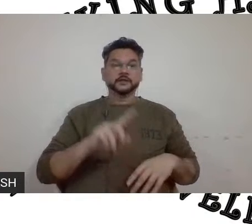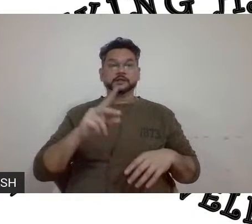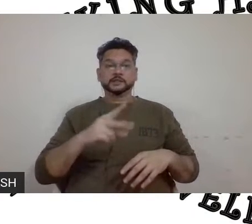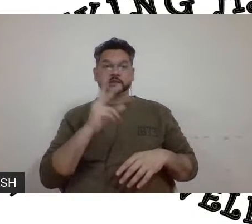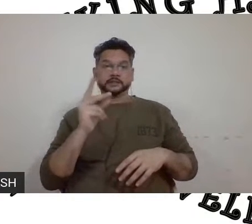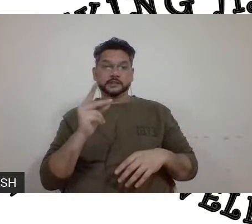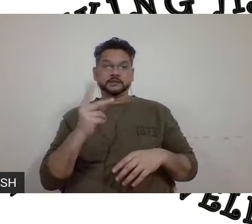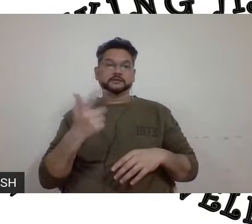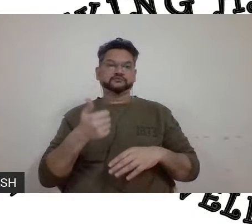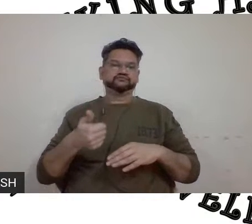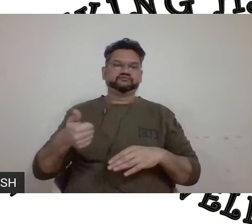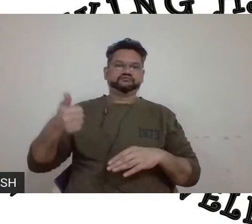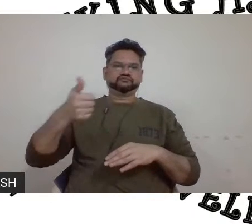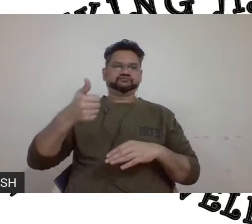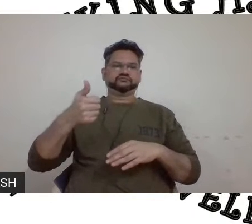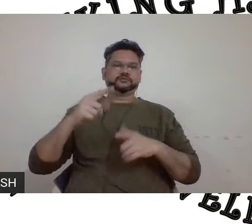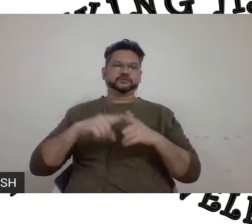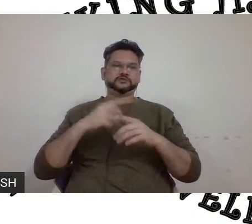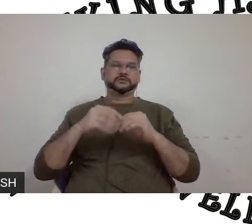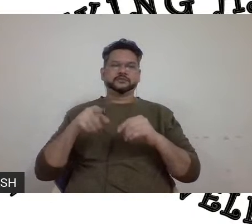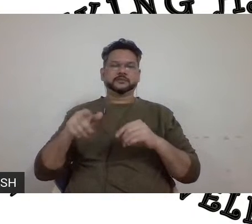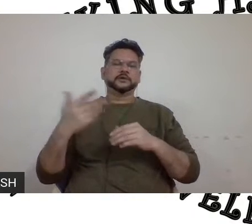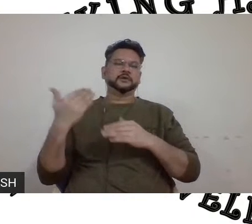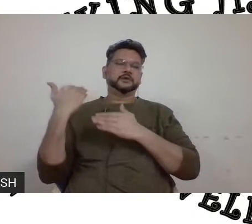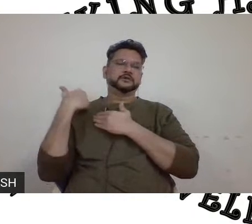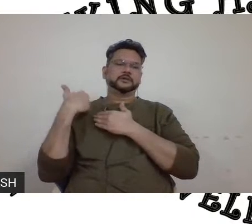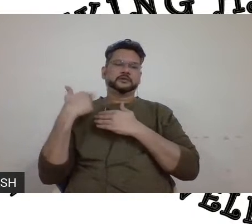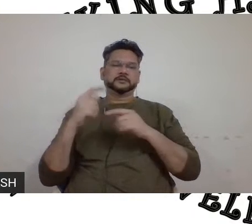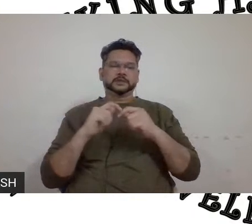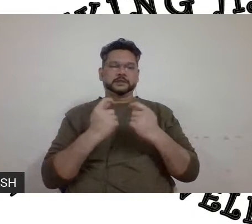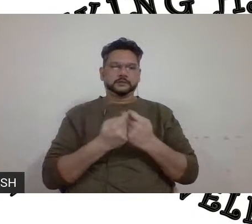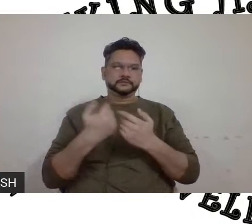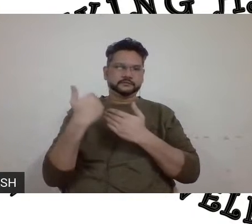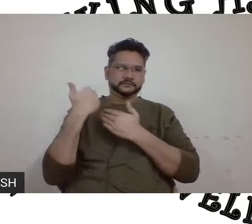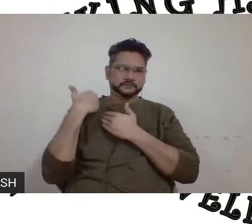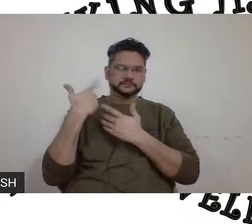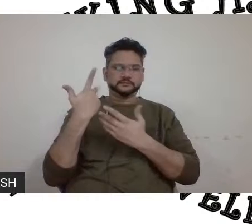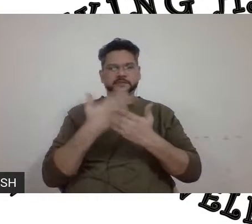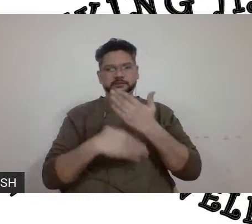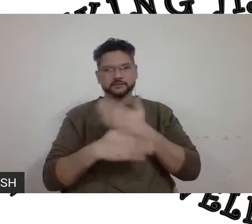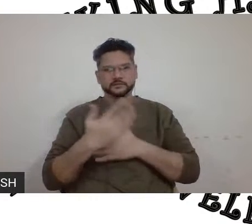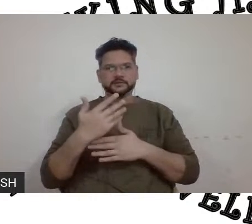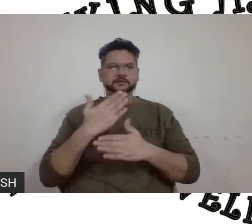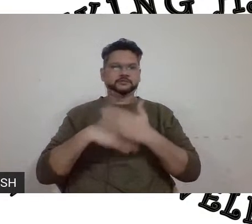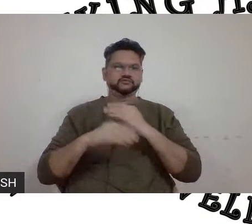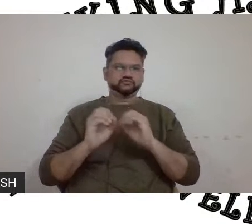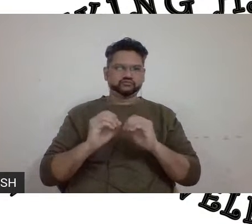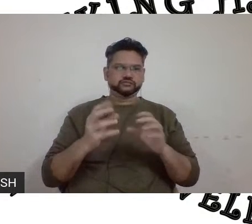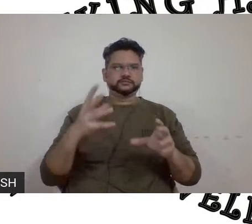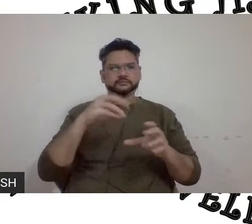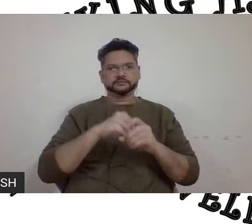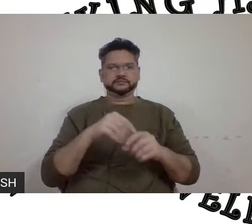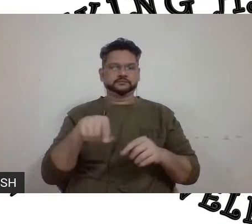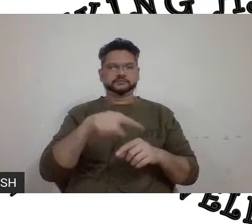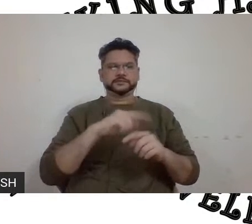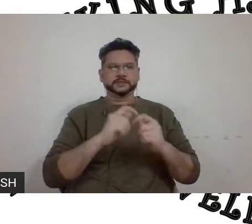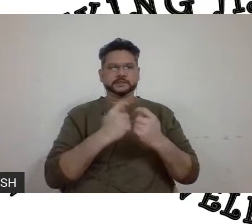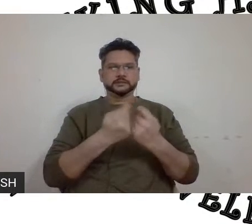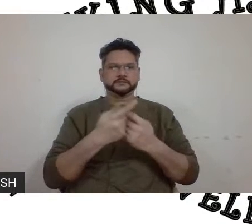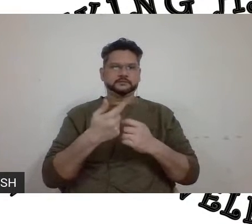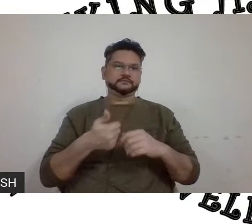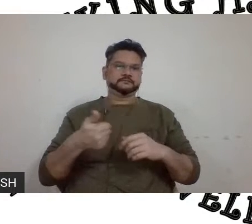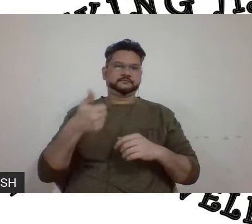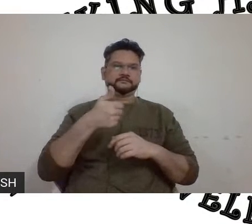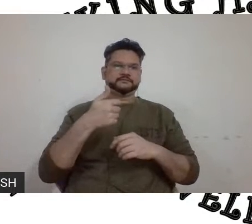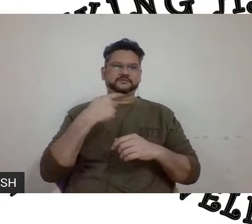of a group of team members, which could be disabled, non-disabled put together. And third is the specialized jobs, basically for the graduates coming out from